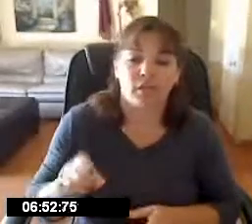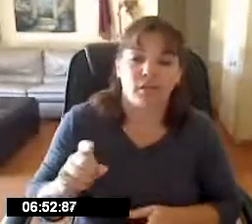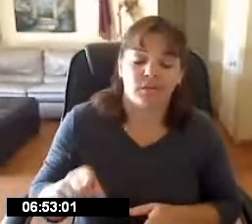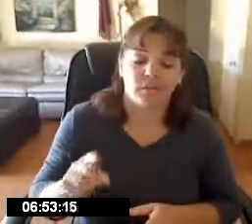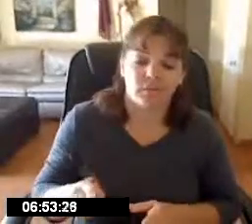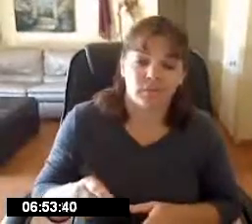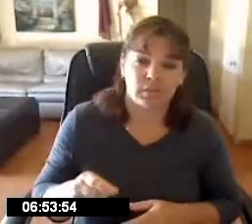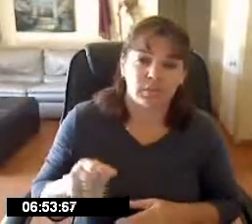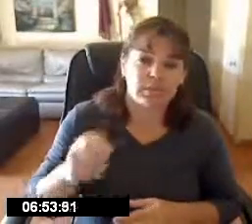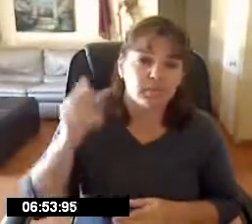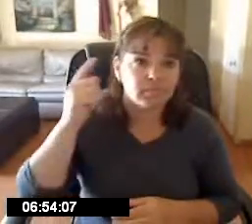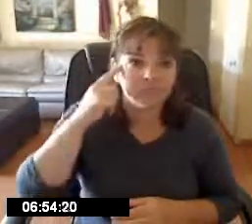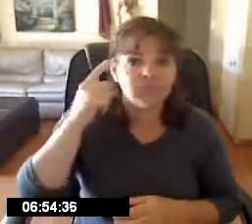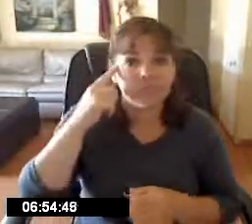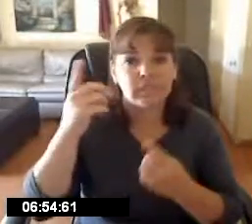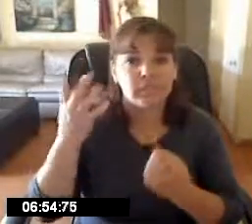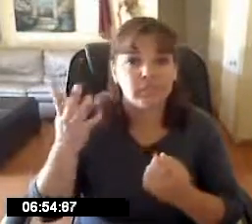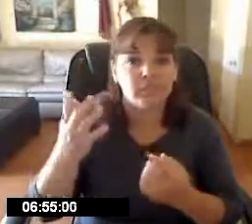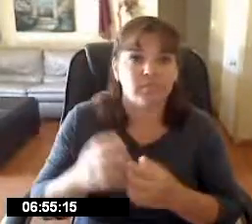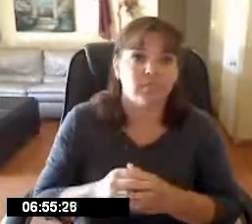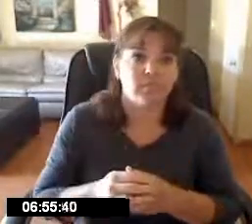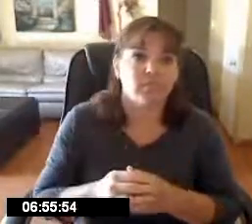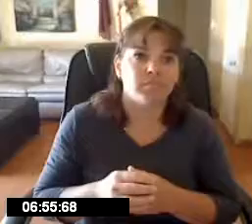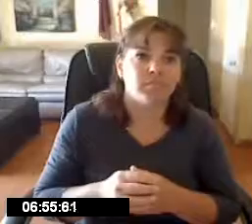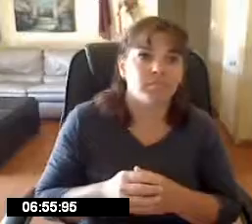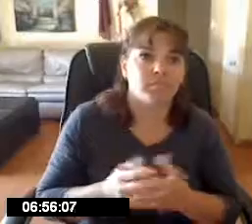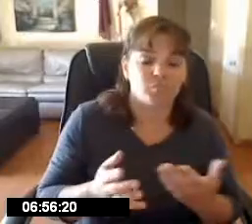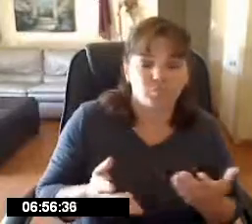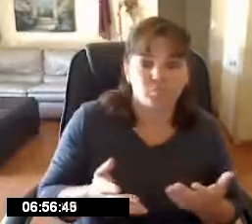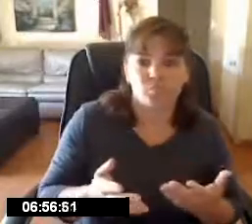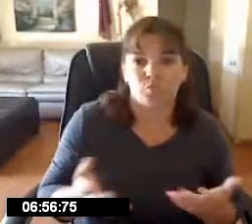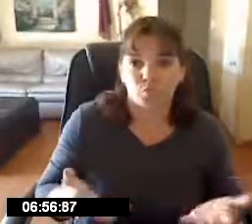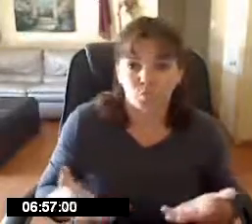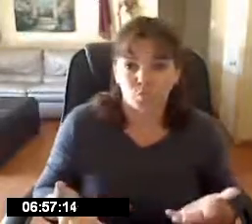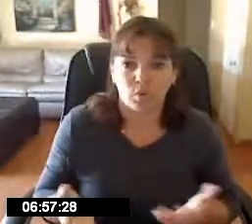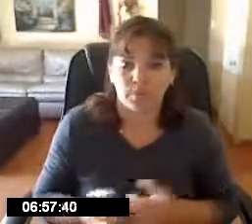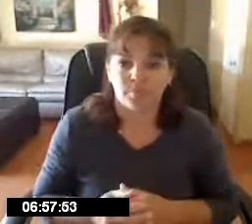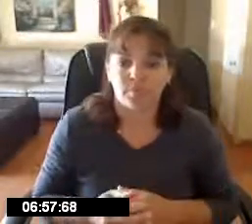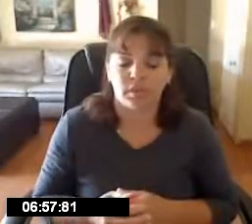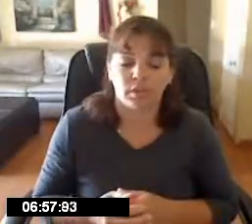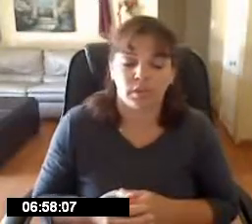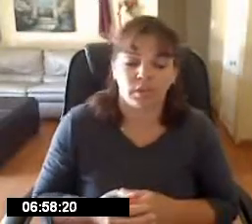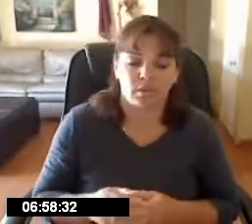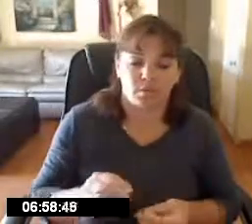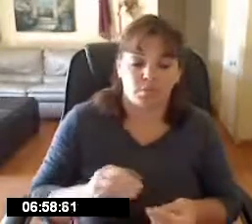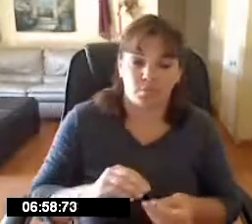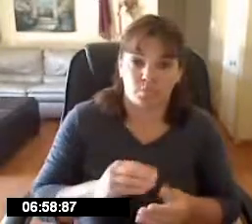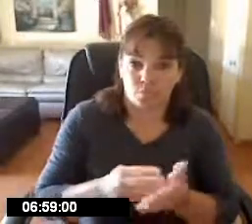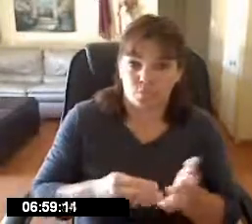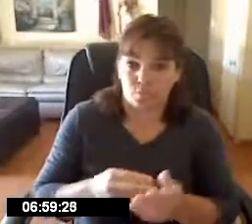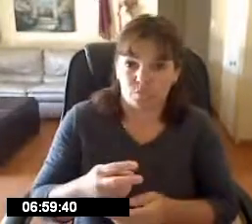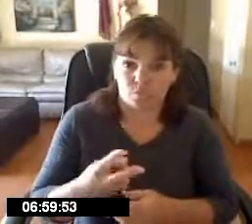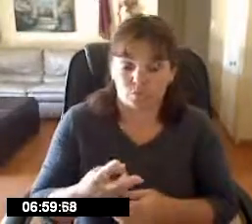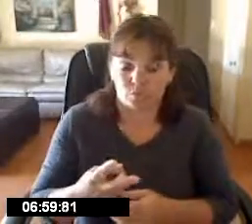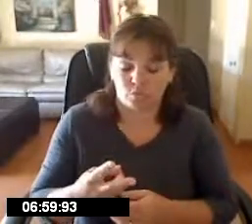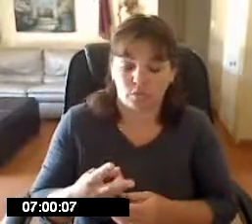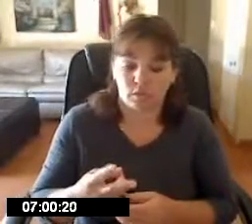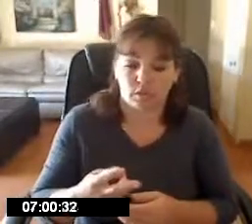related to accepting assignments. Being prepared. So task number 2, prepare for the assignment by determining